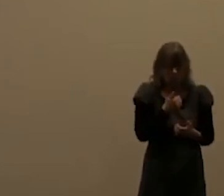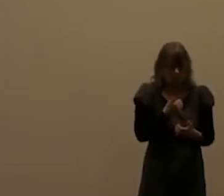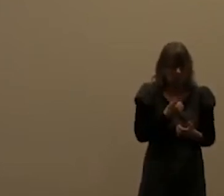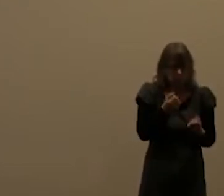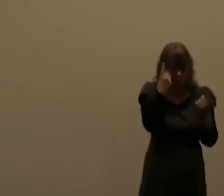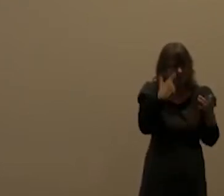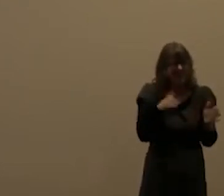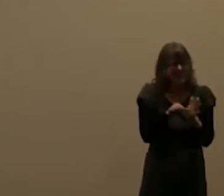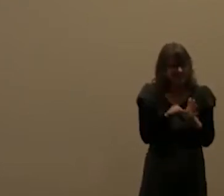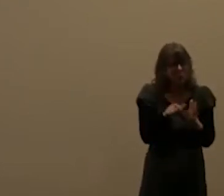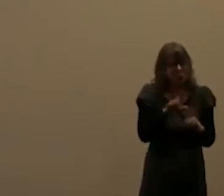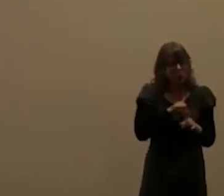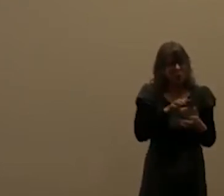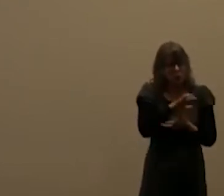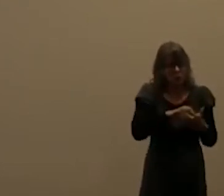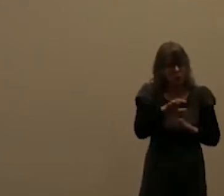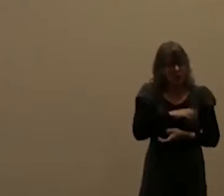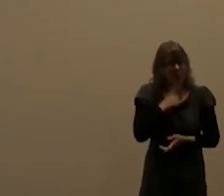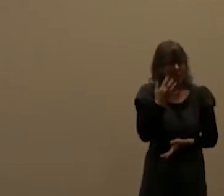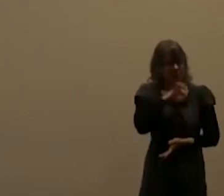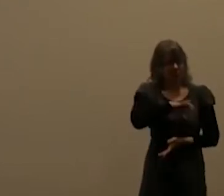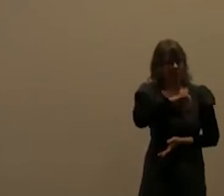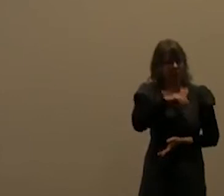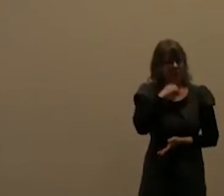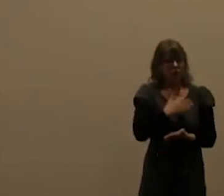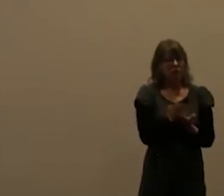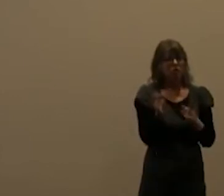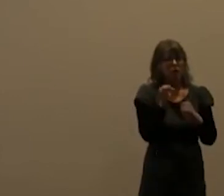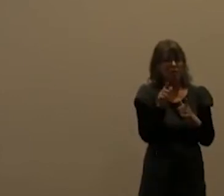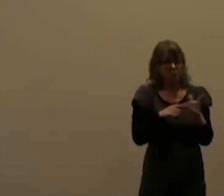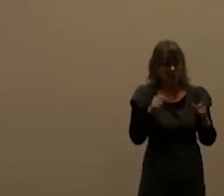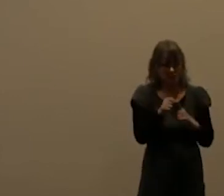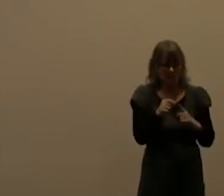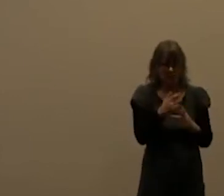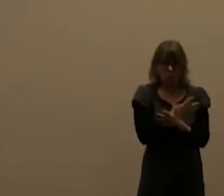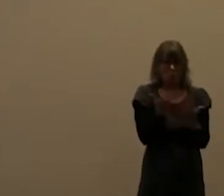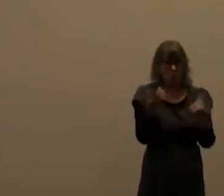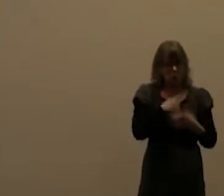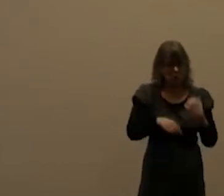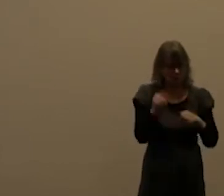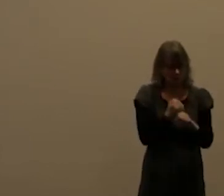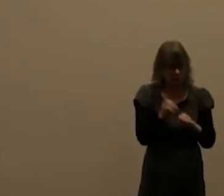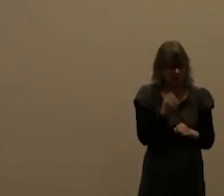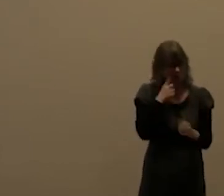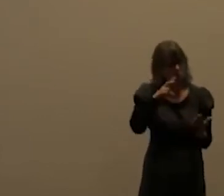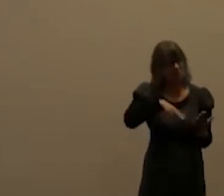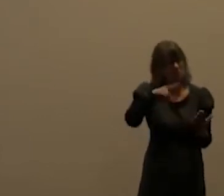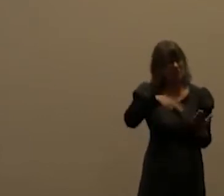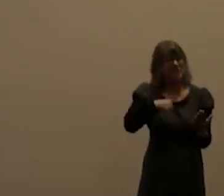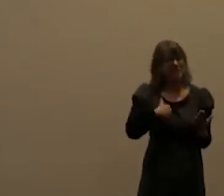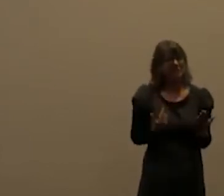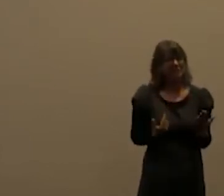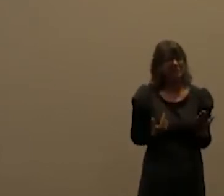great advantages of just even that silly SharePoint app that loads of us have built is you could just read it,